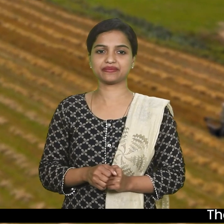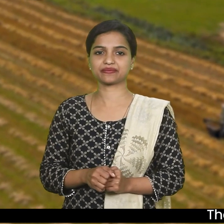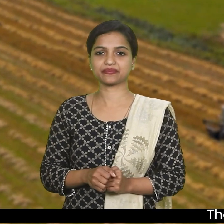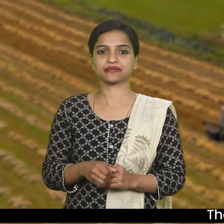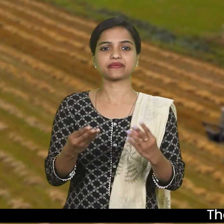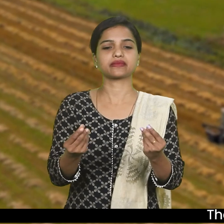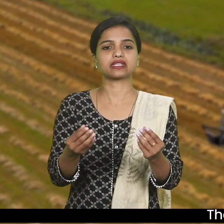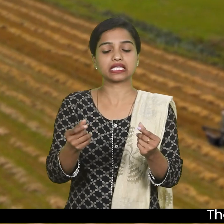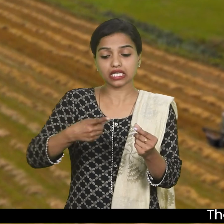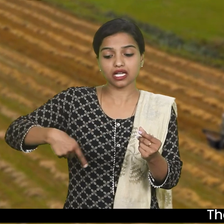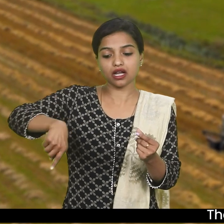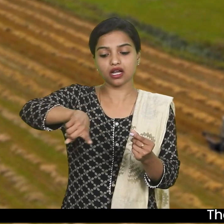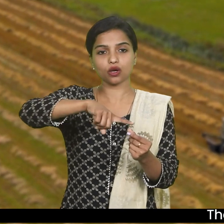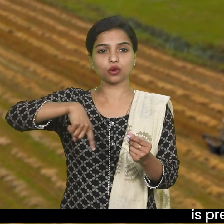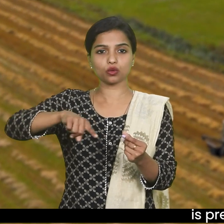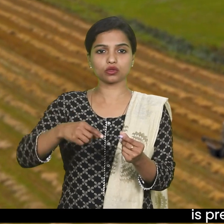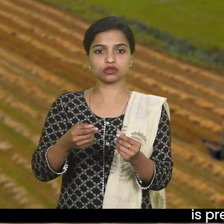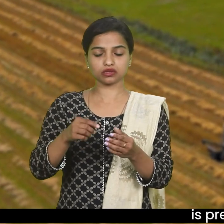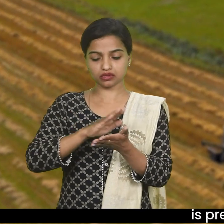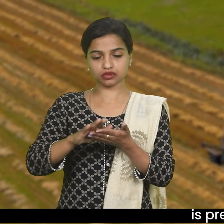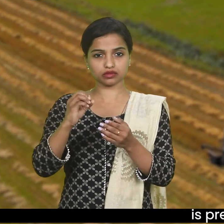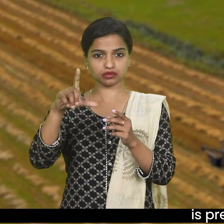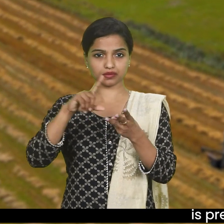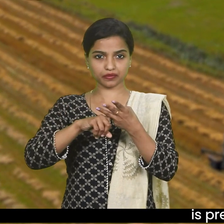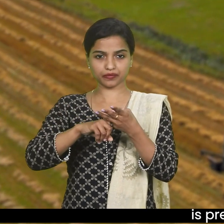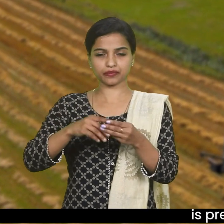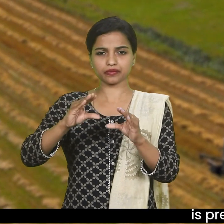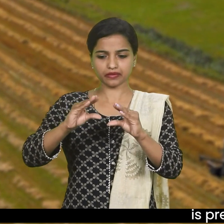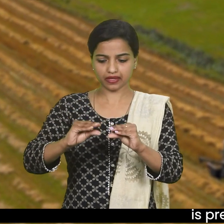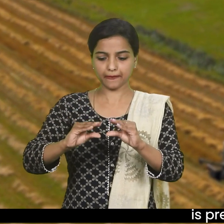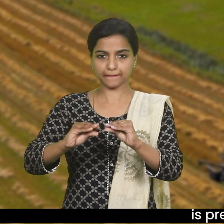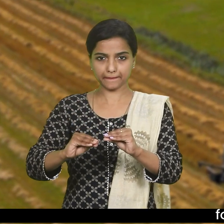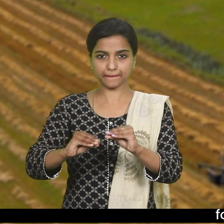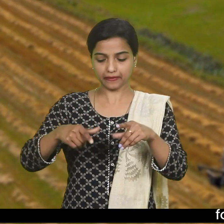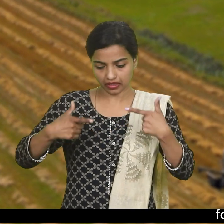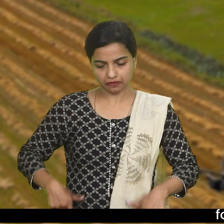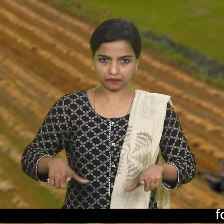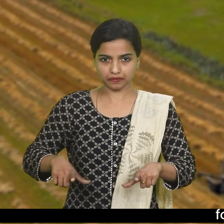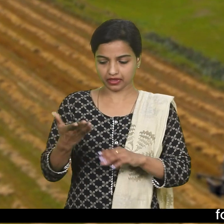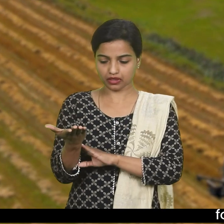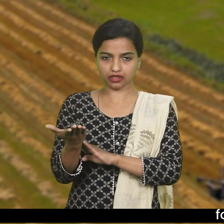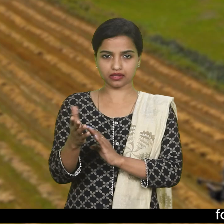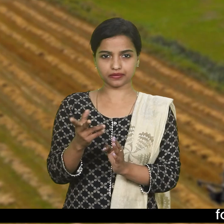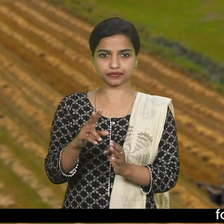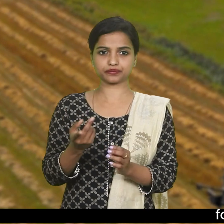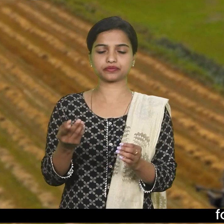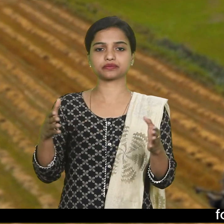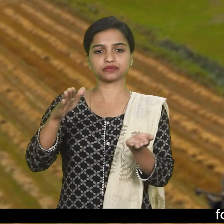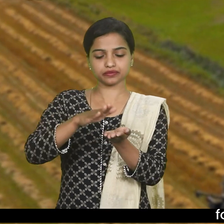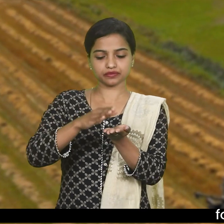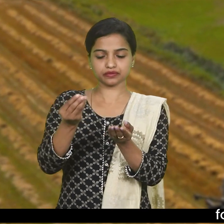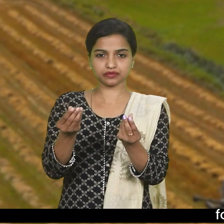The soil around the hole is pressed with a hand or leg for moist soil